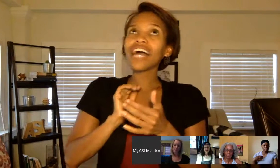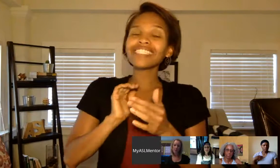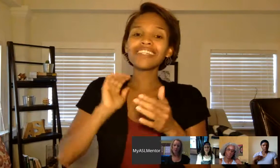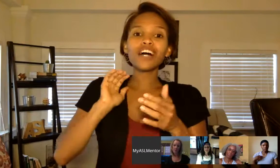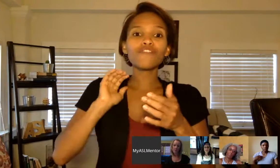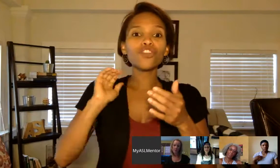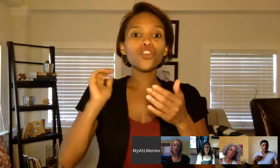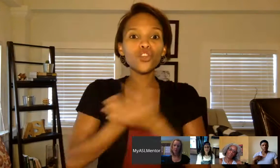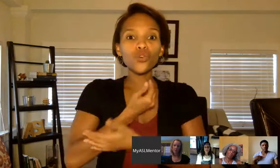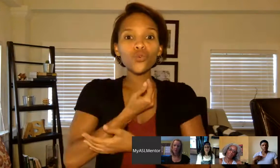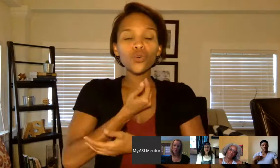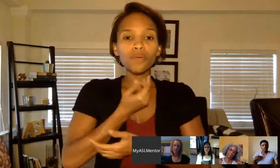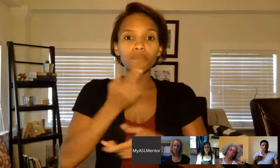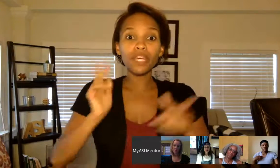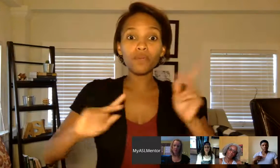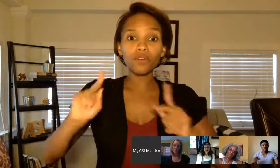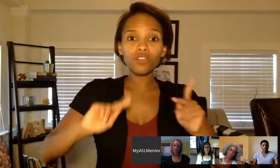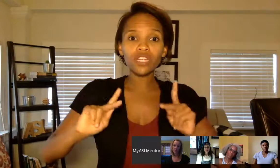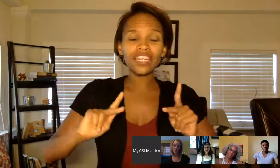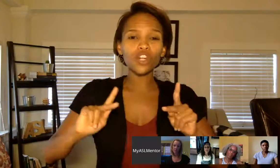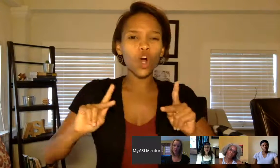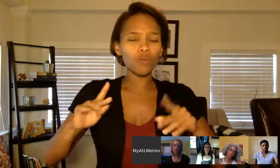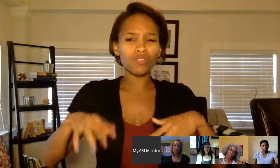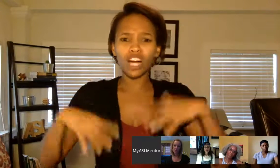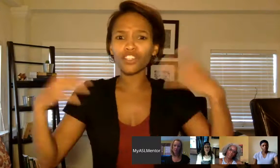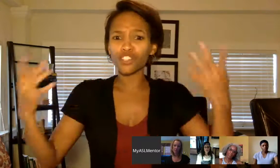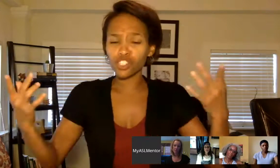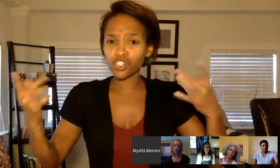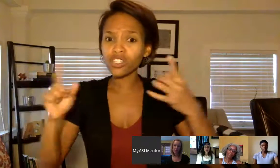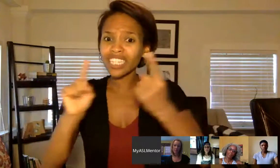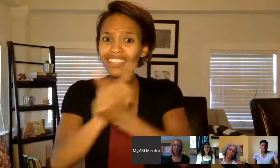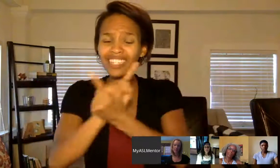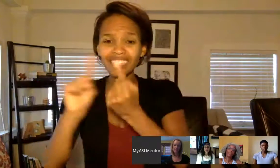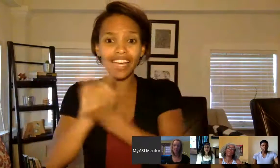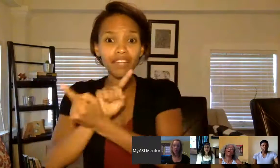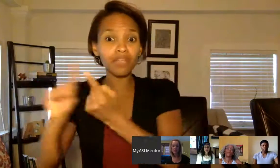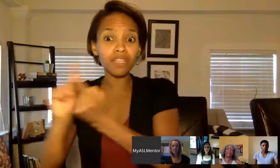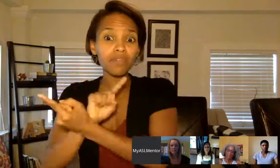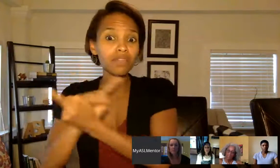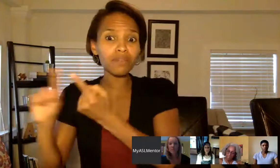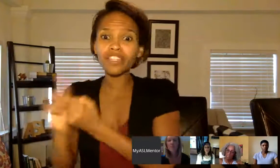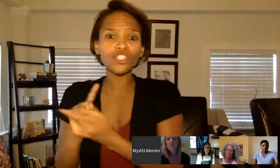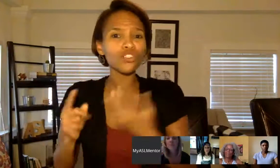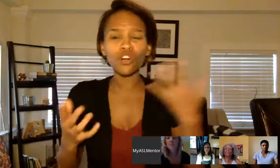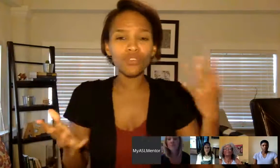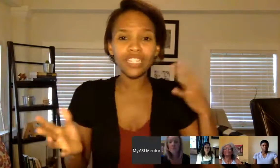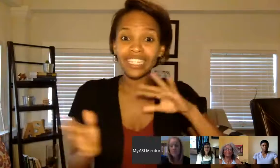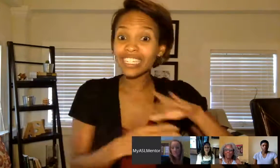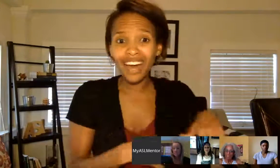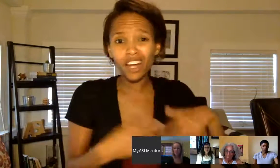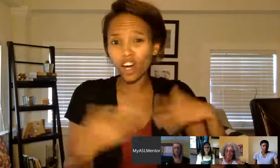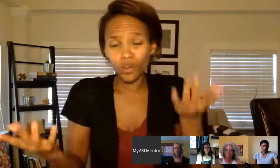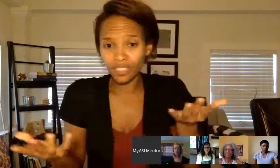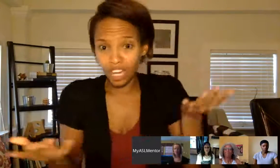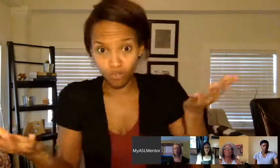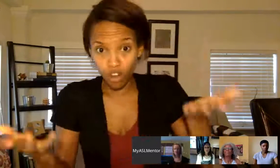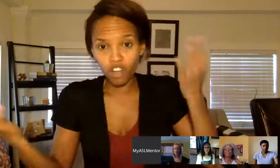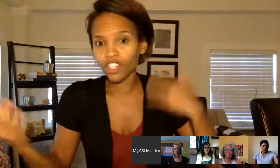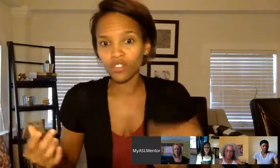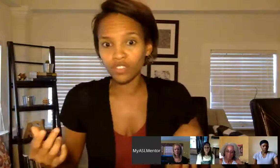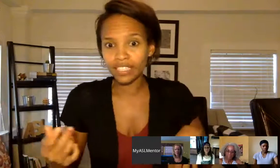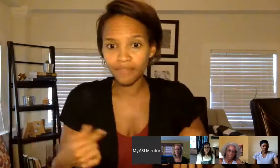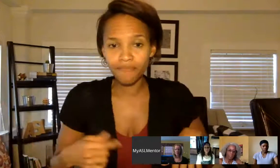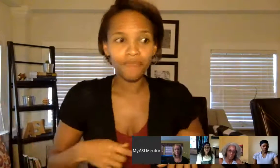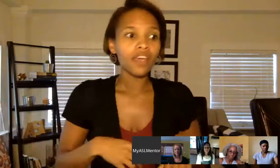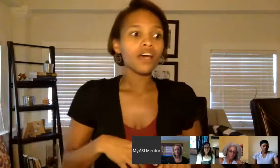The idea of new people is almost understood in the sign meet, so you don't really need that, although it's not wrong,